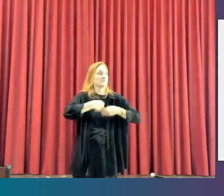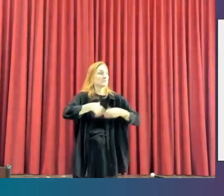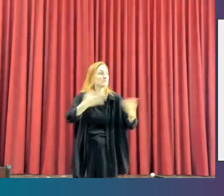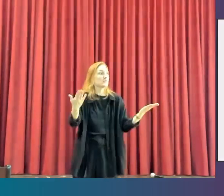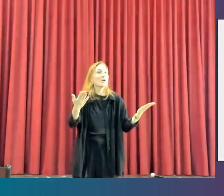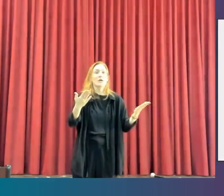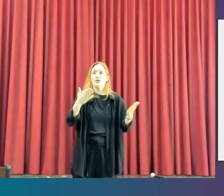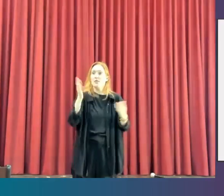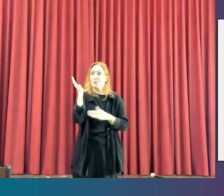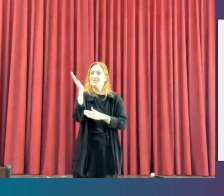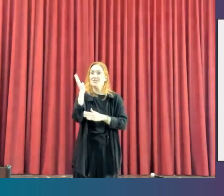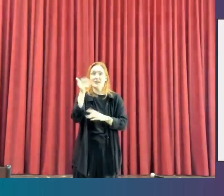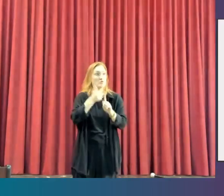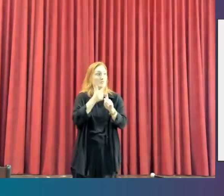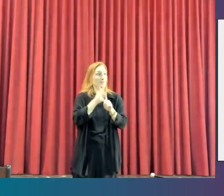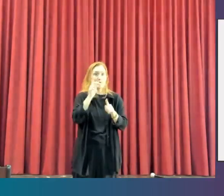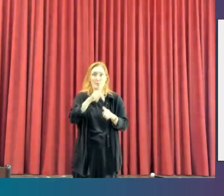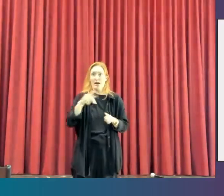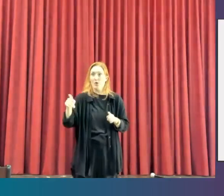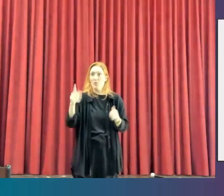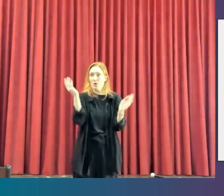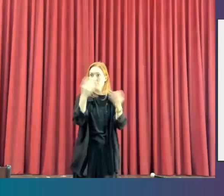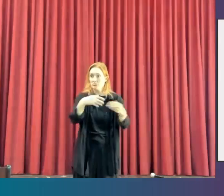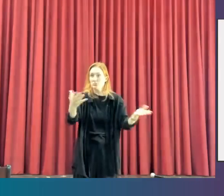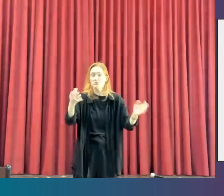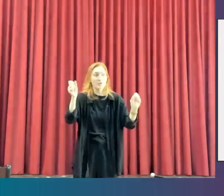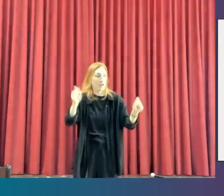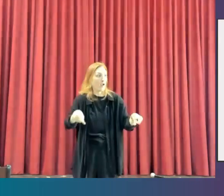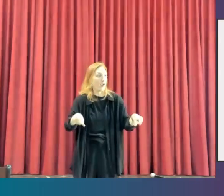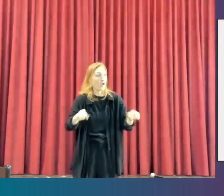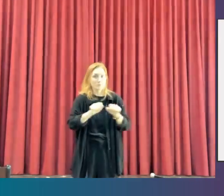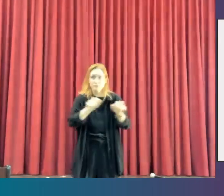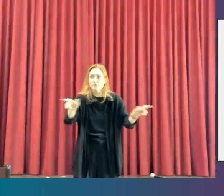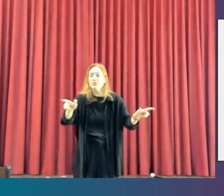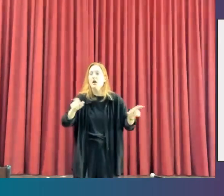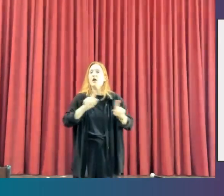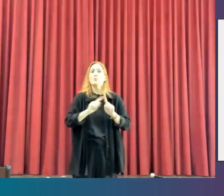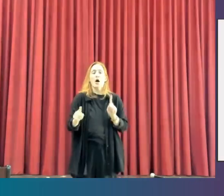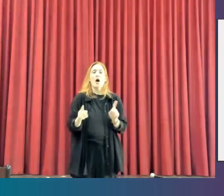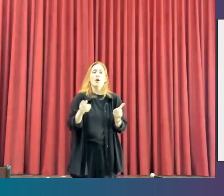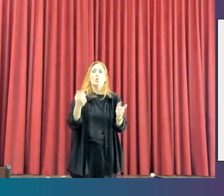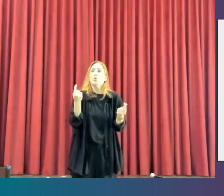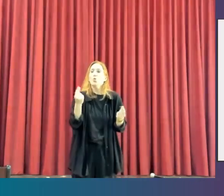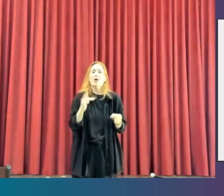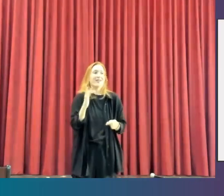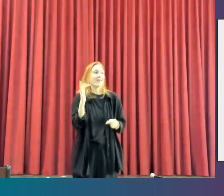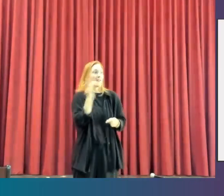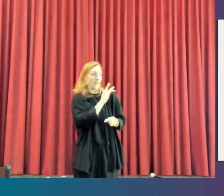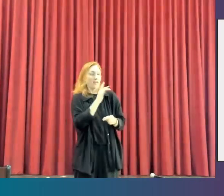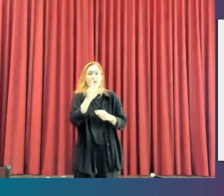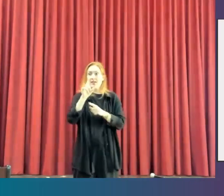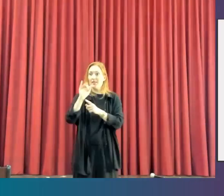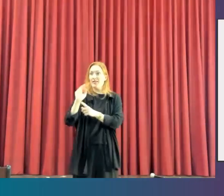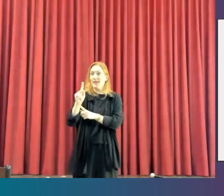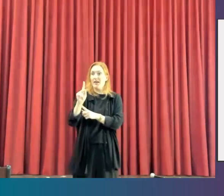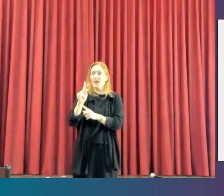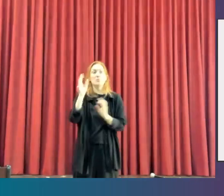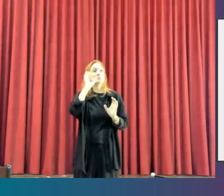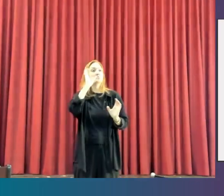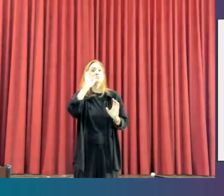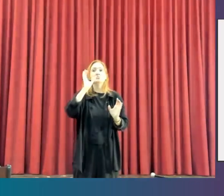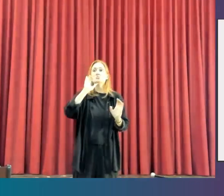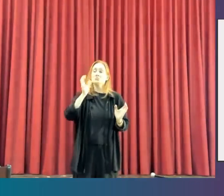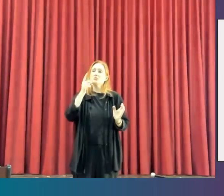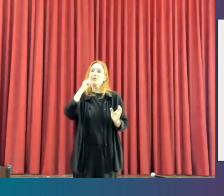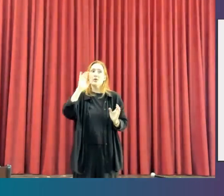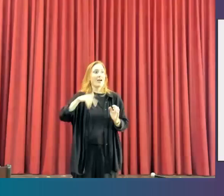can circulate it, right? So we can all have this available. But you would want to click on this link, and you could look for affordable housing there